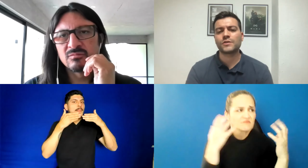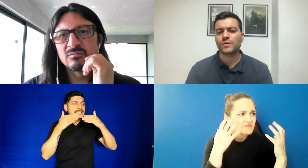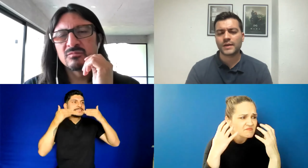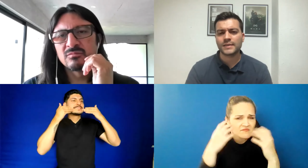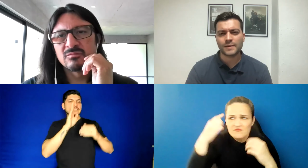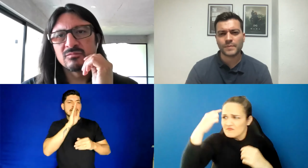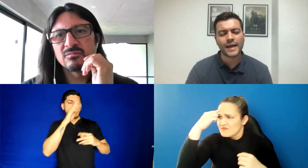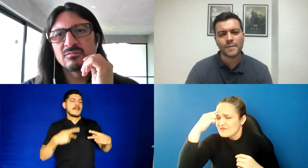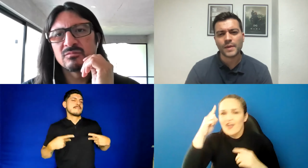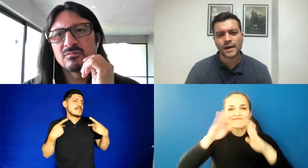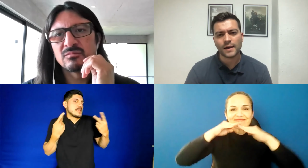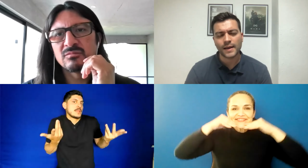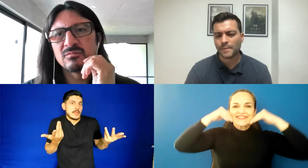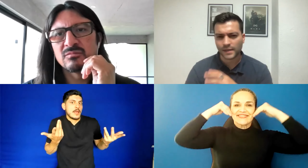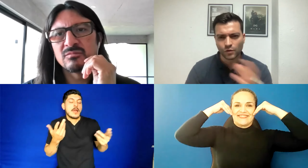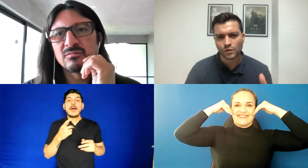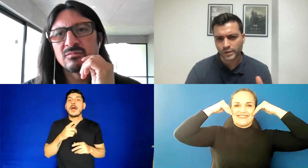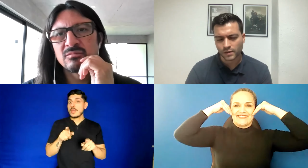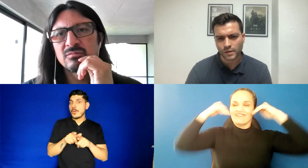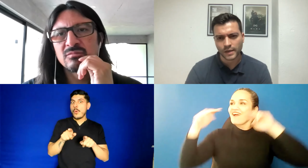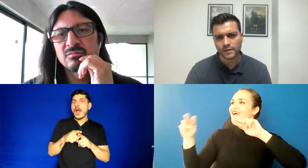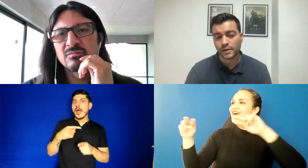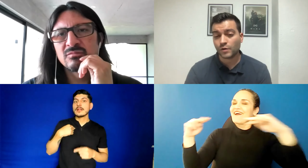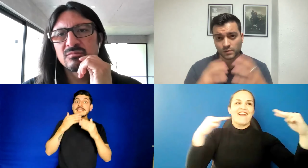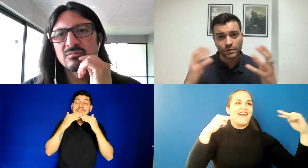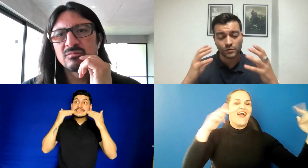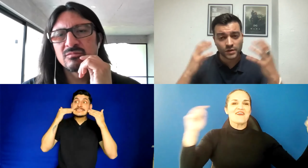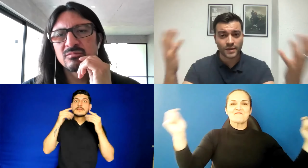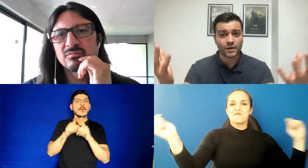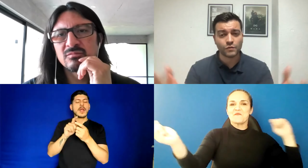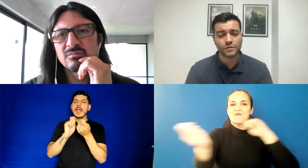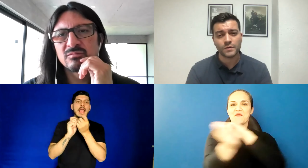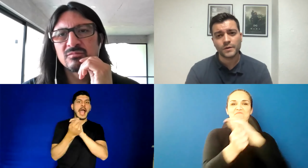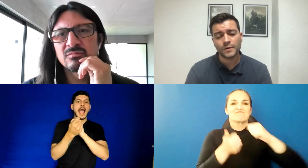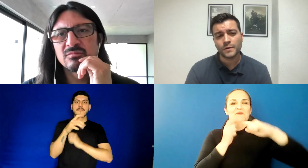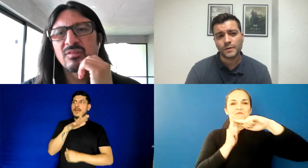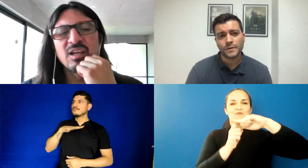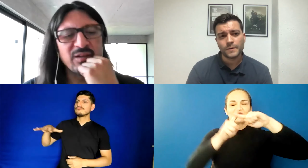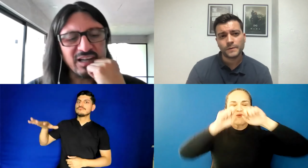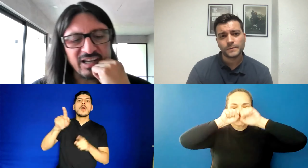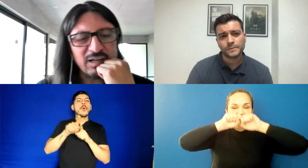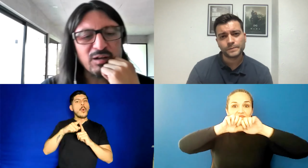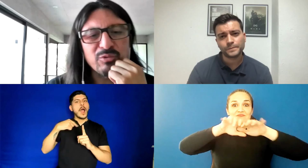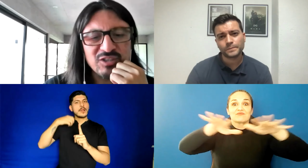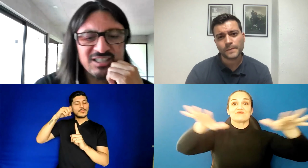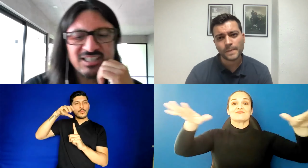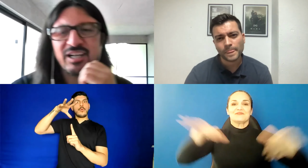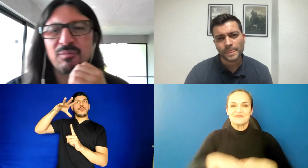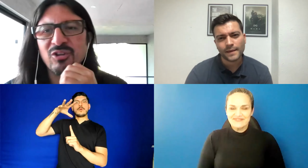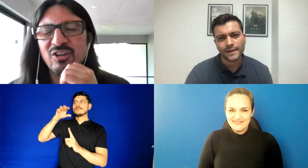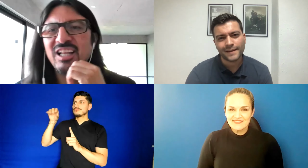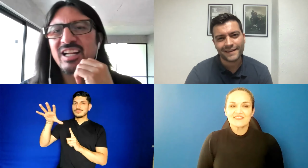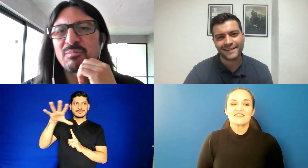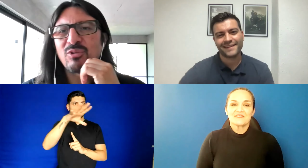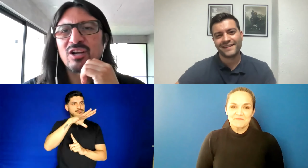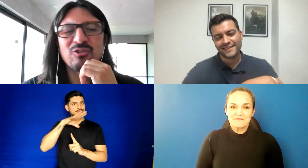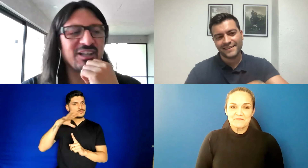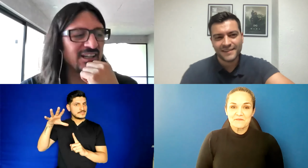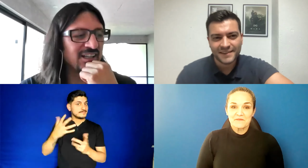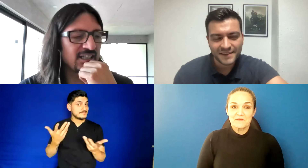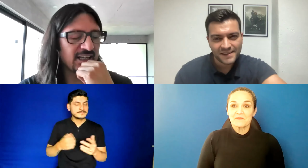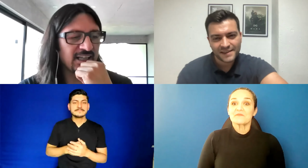correct way. I think being predisposed to smile also helps change your mentality, and it's also